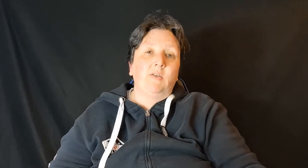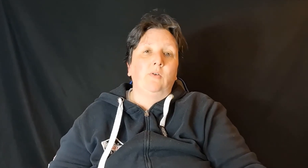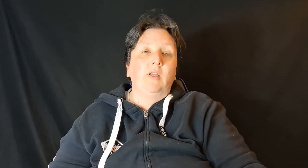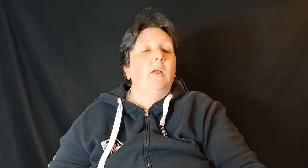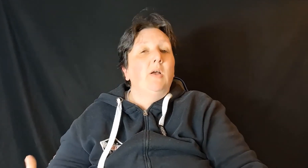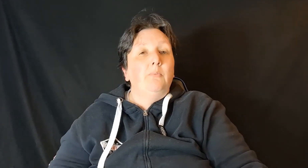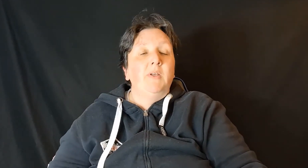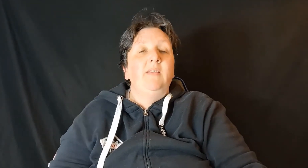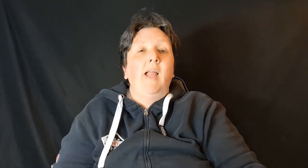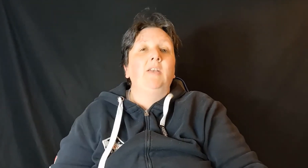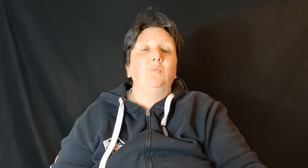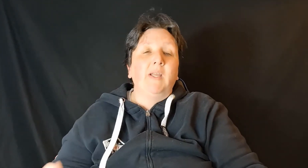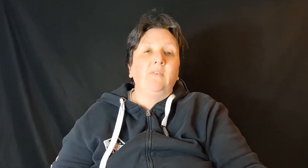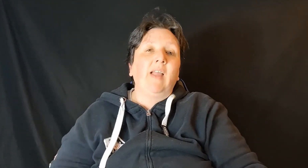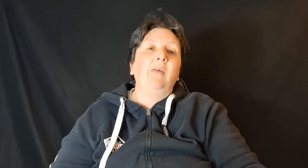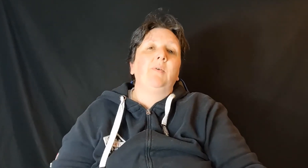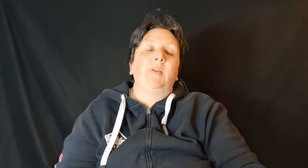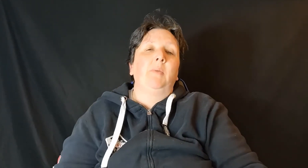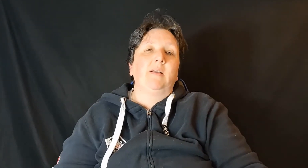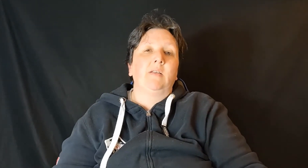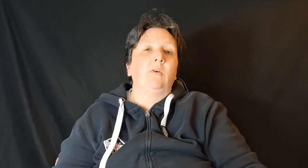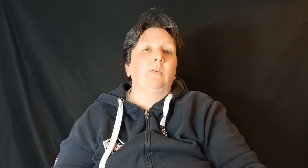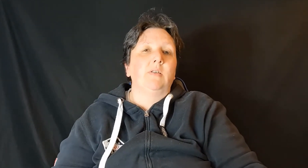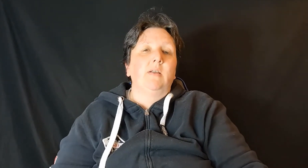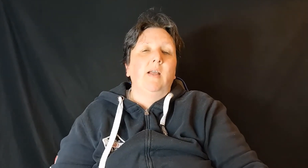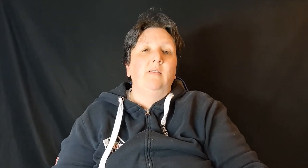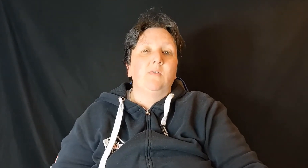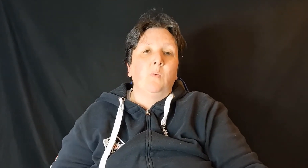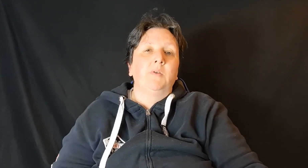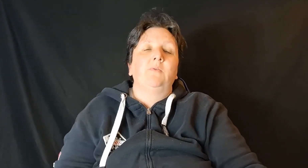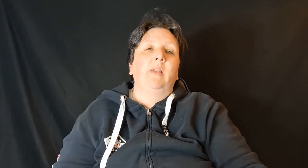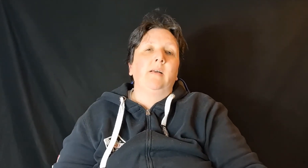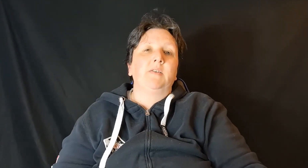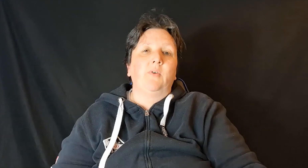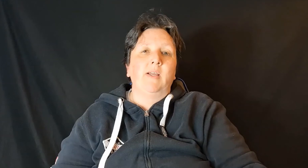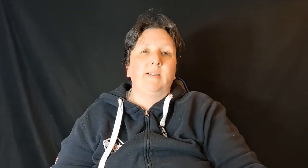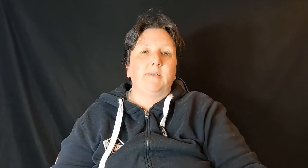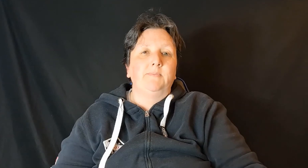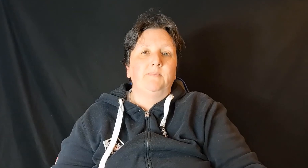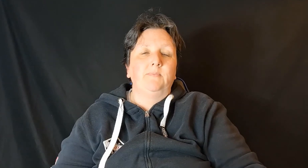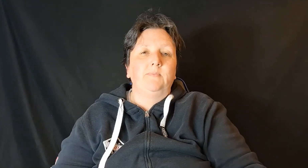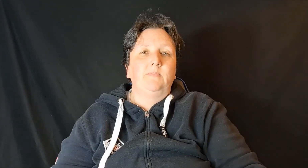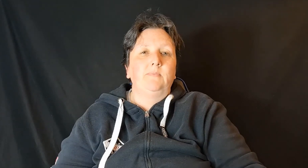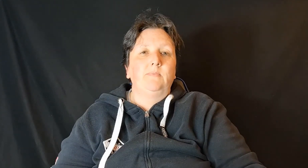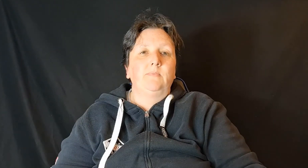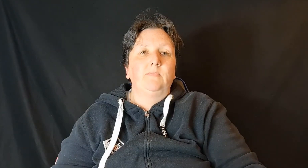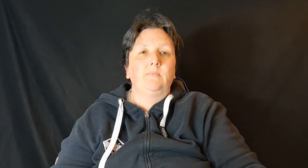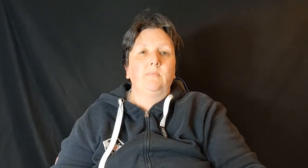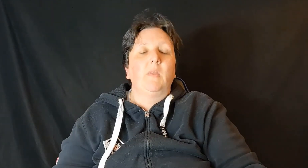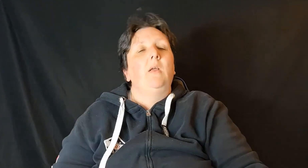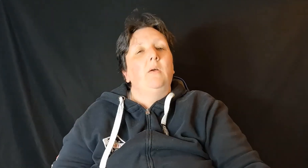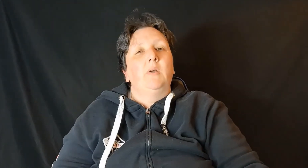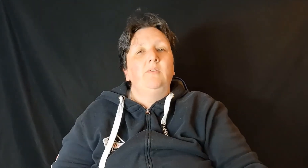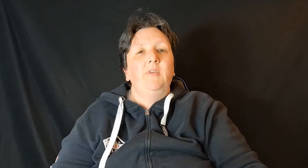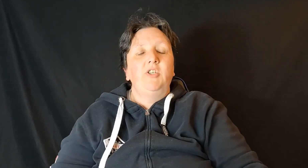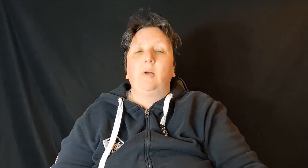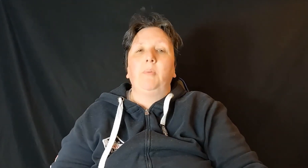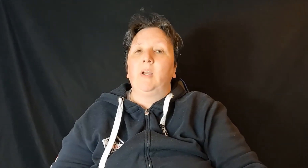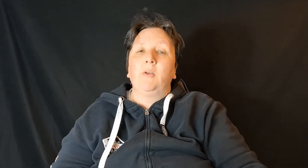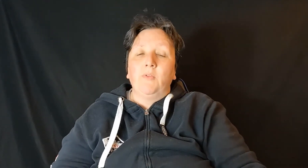sorry. But in the end, we're giving everything back to God in this wonderful last phrase. We're going to finish up by going through the